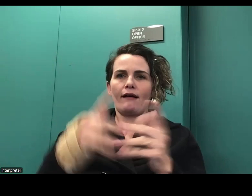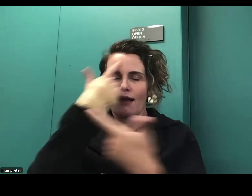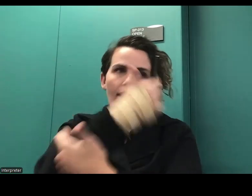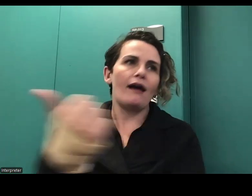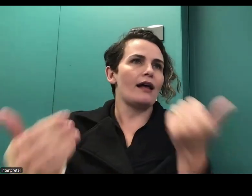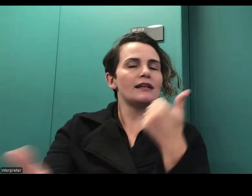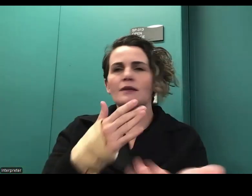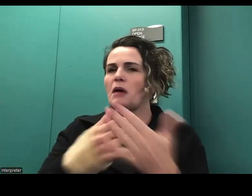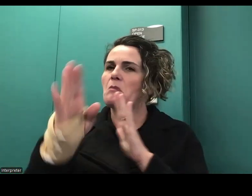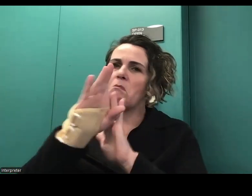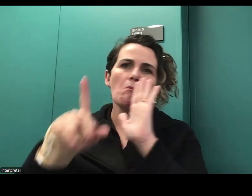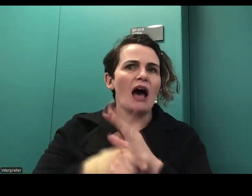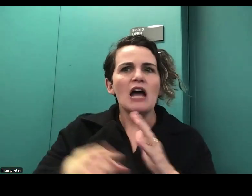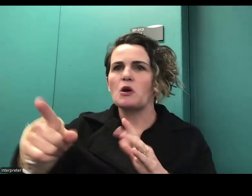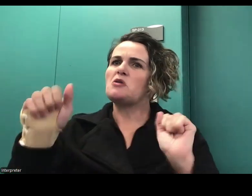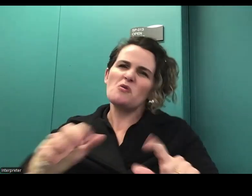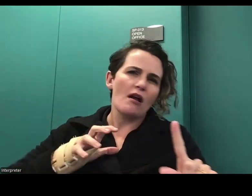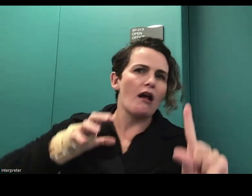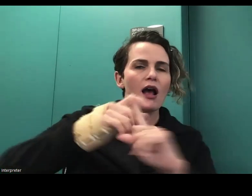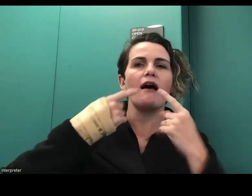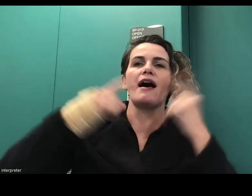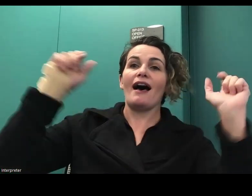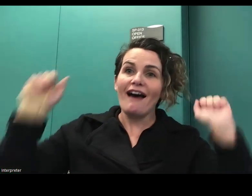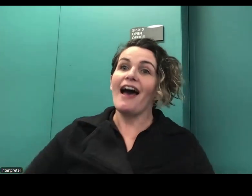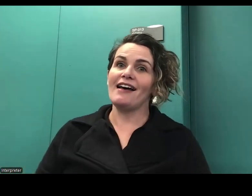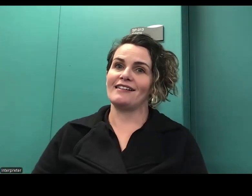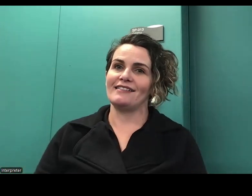matter what your background is, you can be successful.